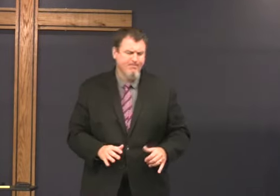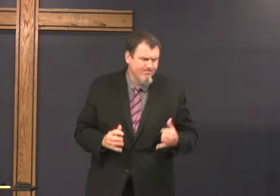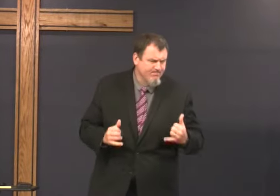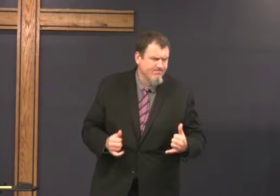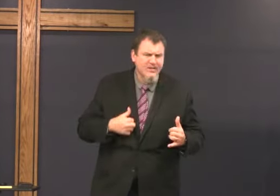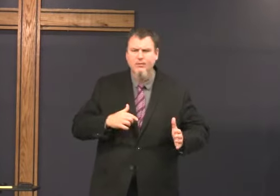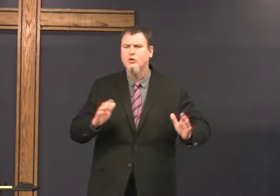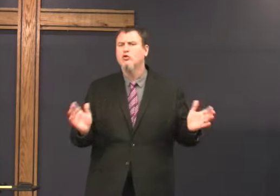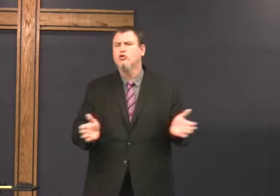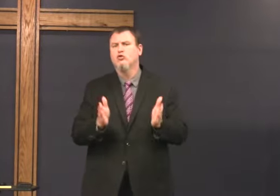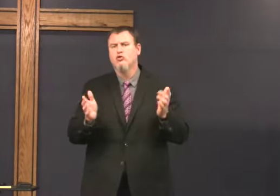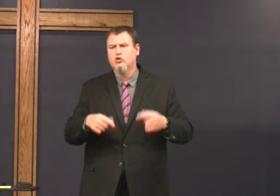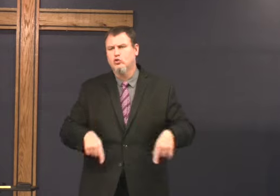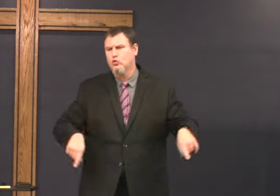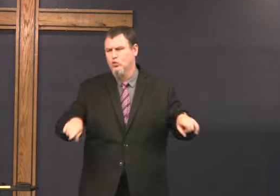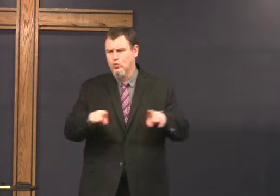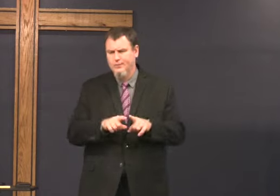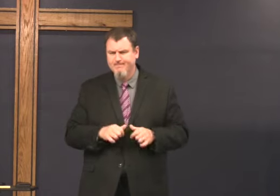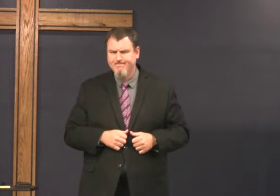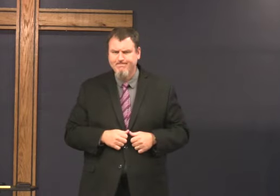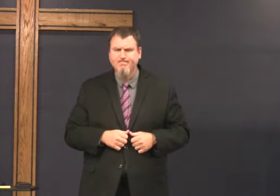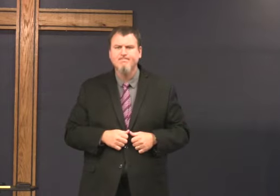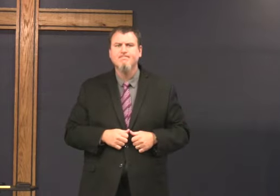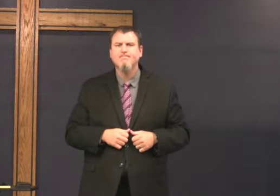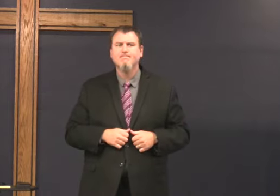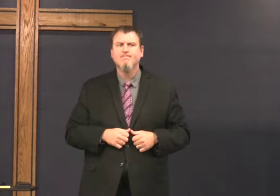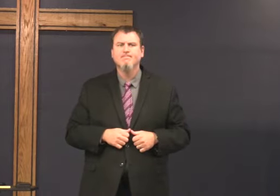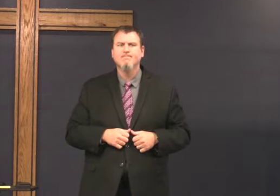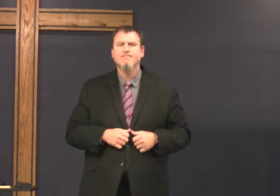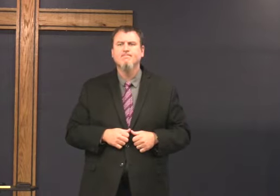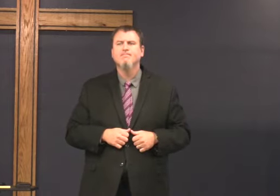Have to have action with the Bible. And that's what I encourage you all to do.